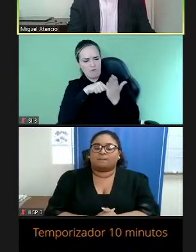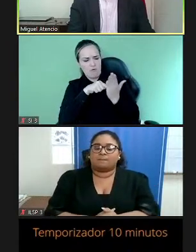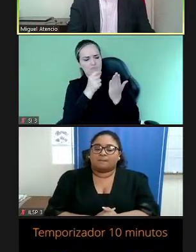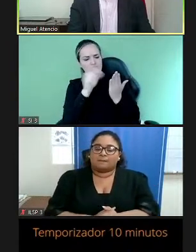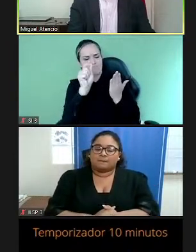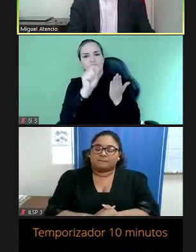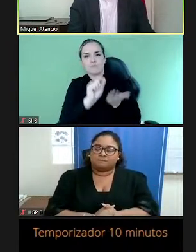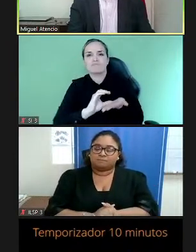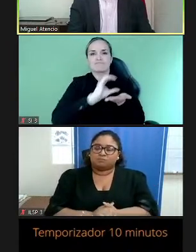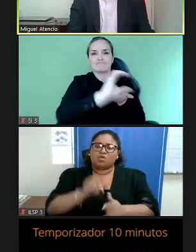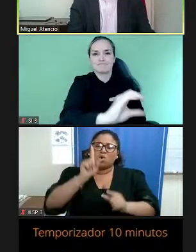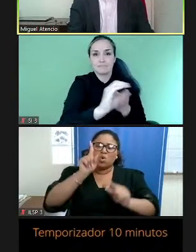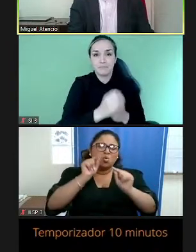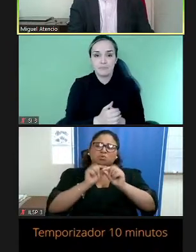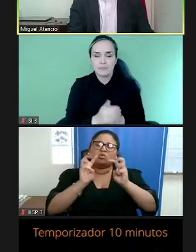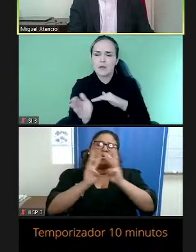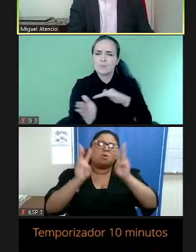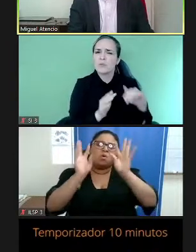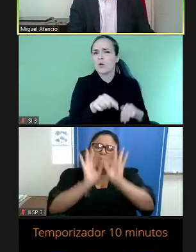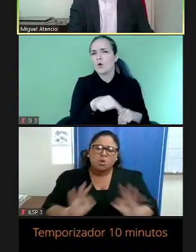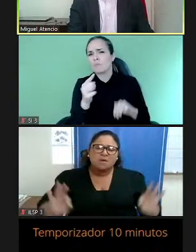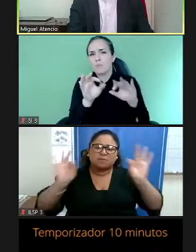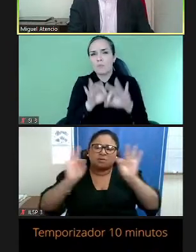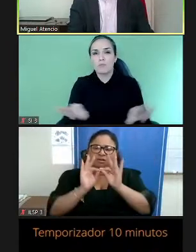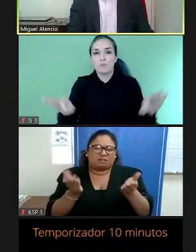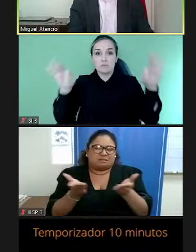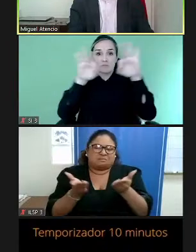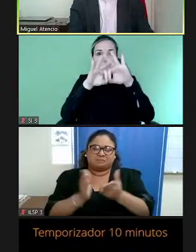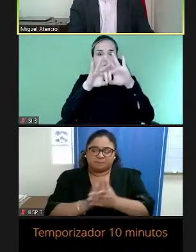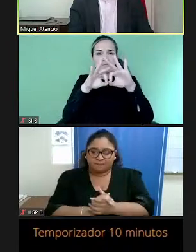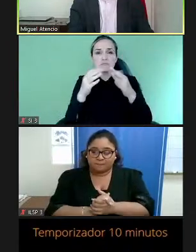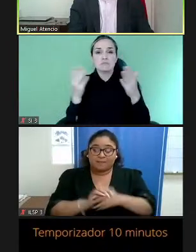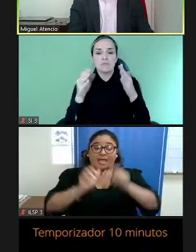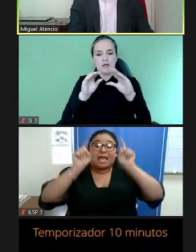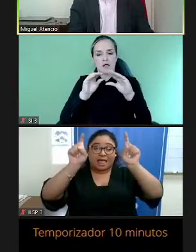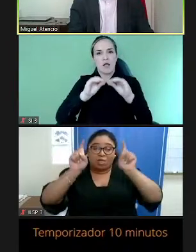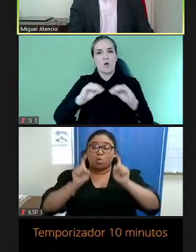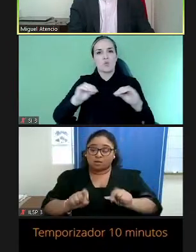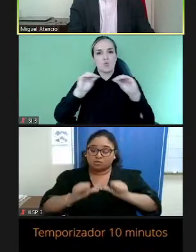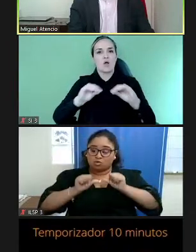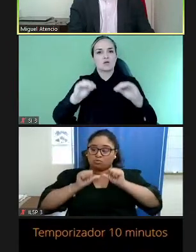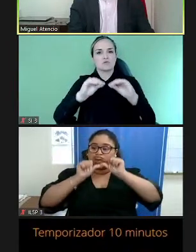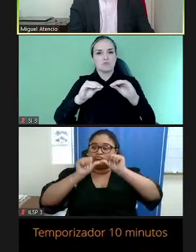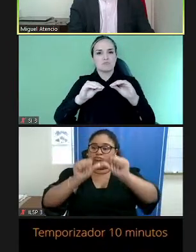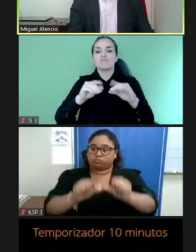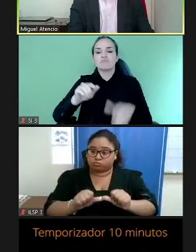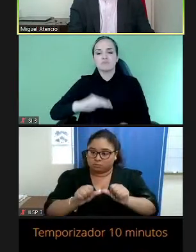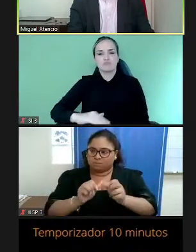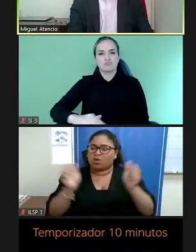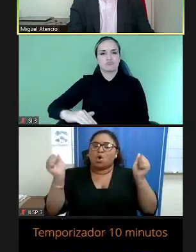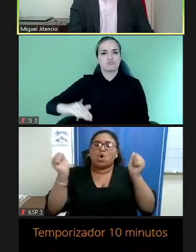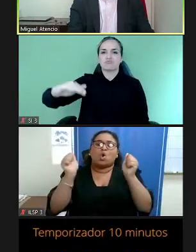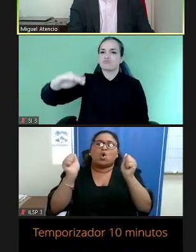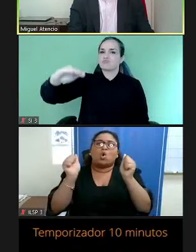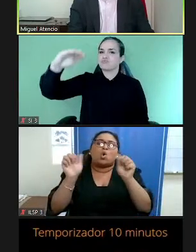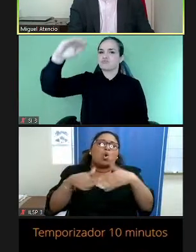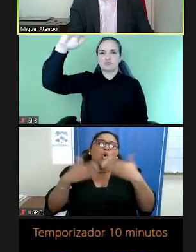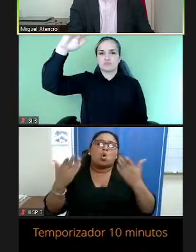they present there is something that is important for us which is continuous education